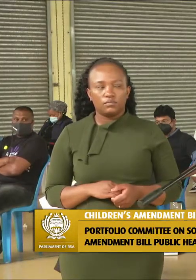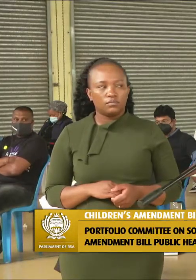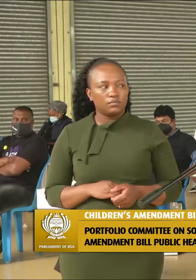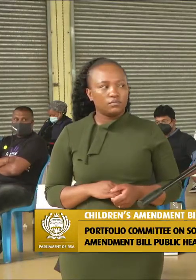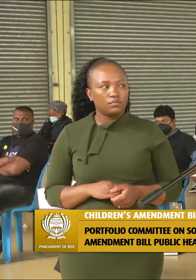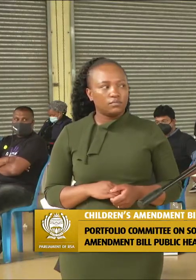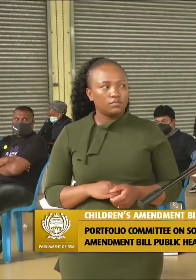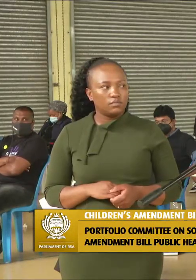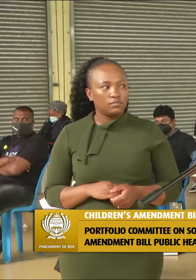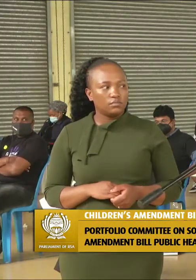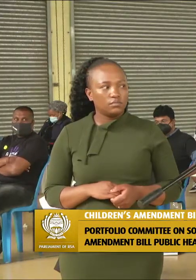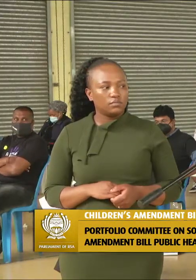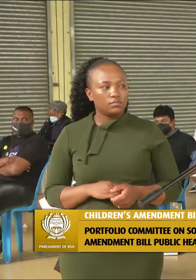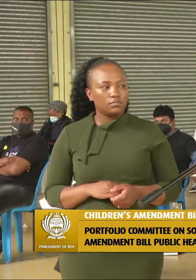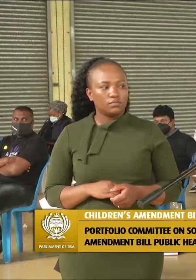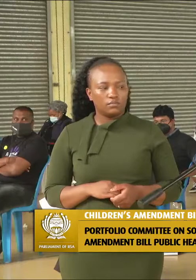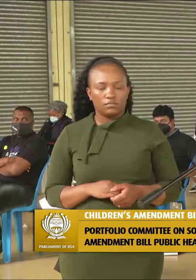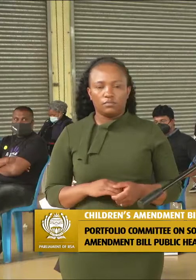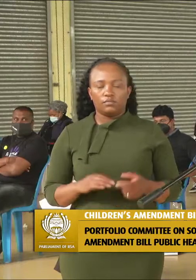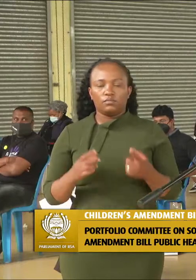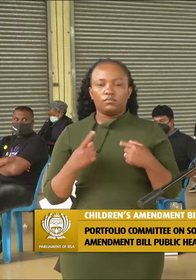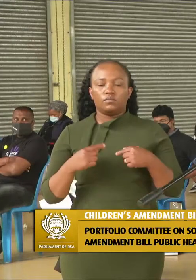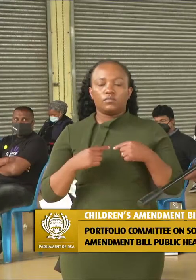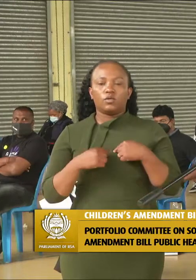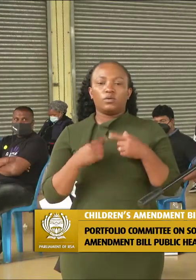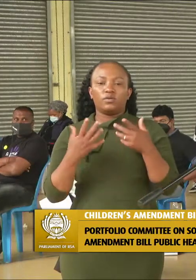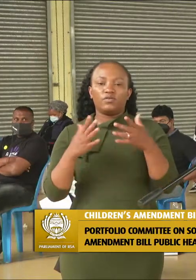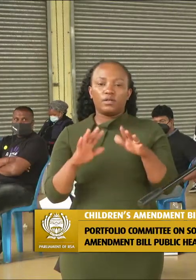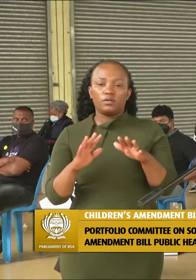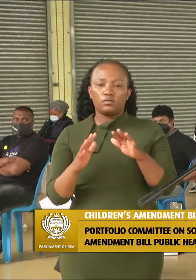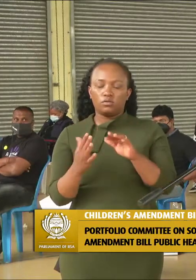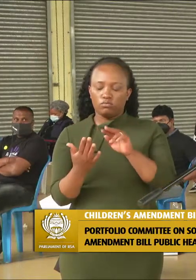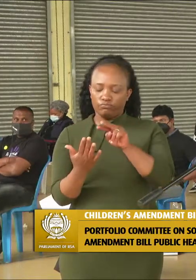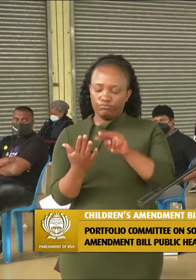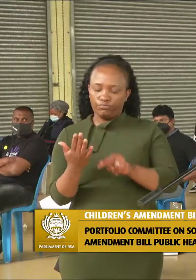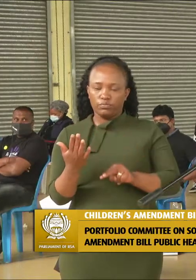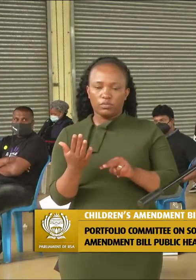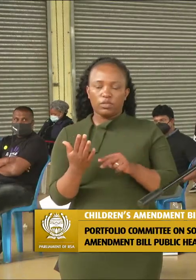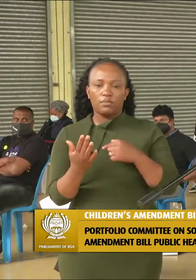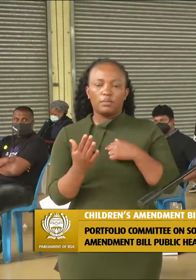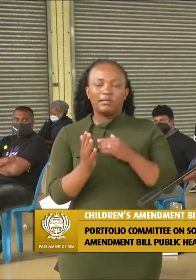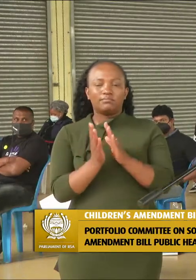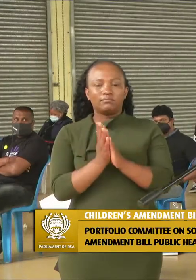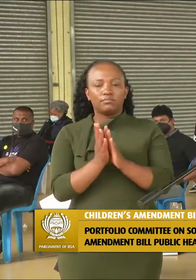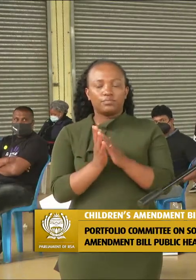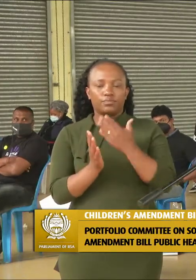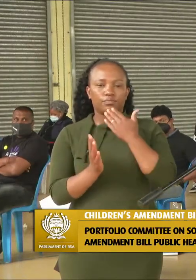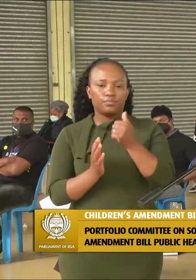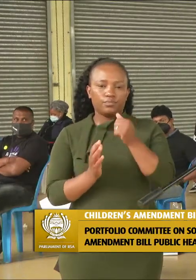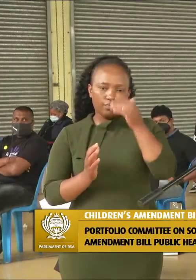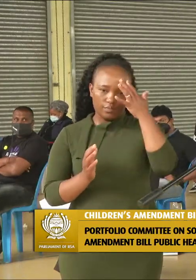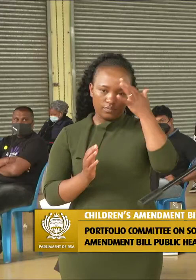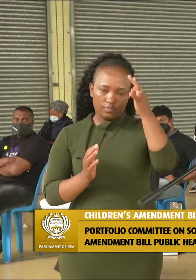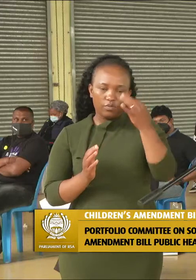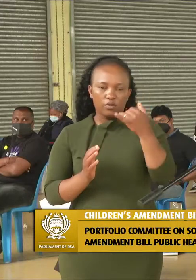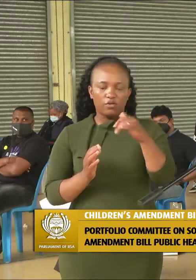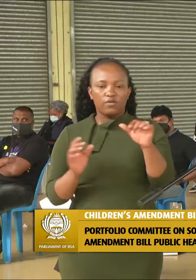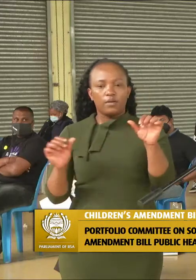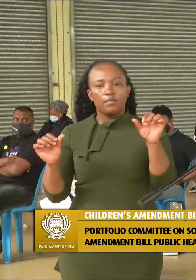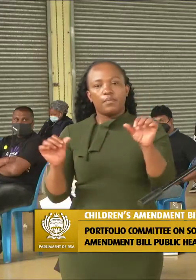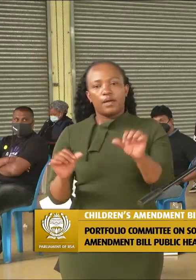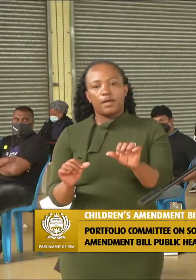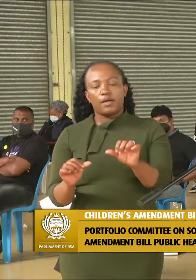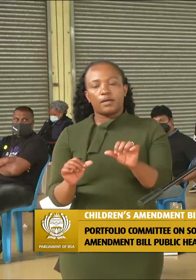Okay, singithema sibheka la, ngingathanda ukuthi uhulumeni wethu masibuyela